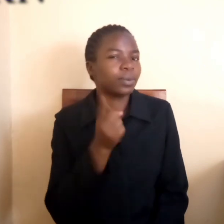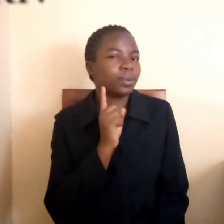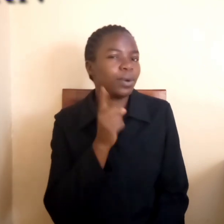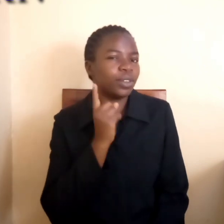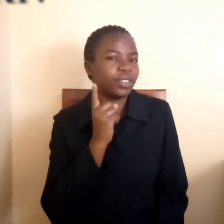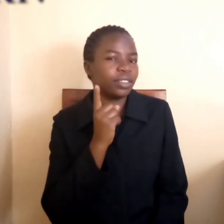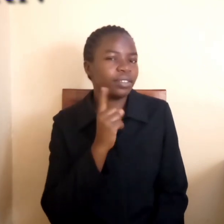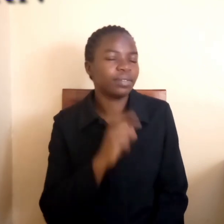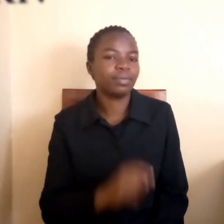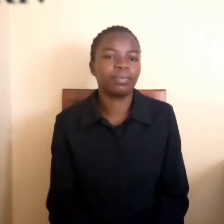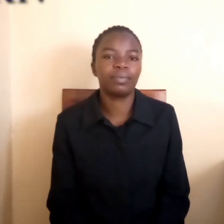one.